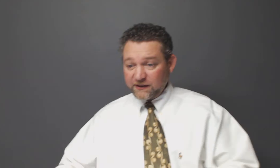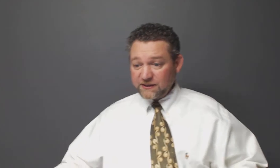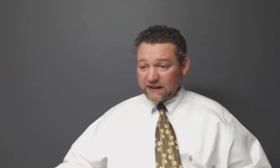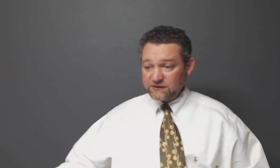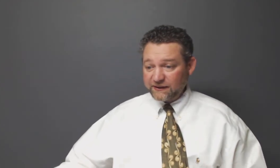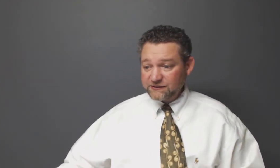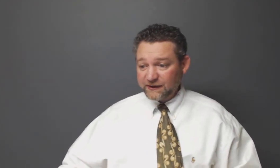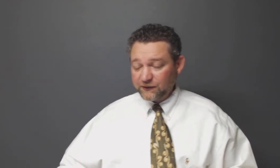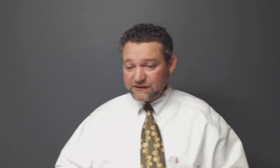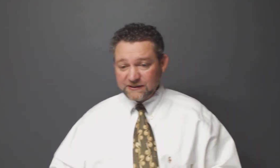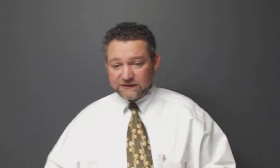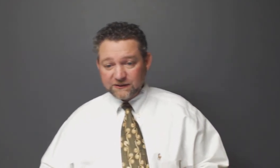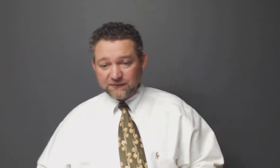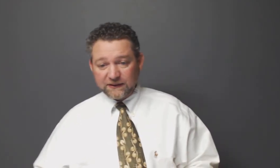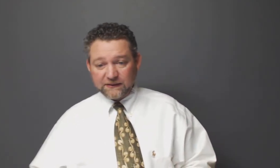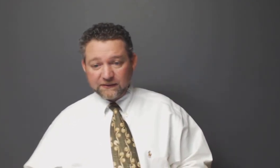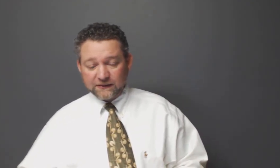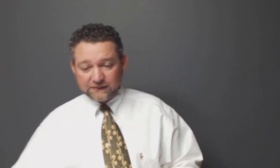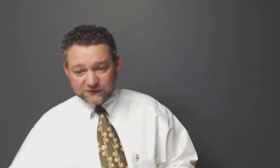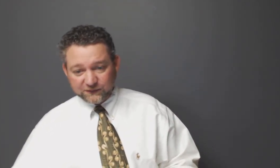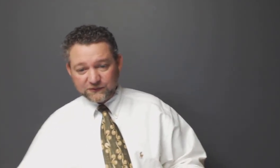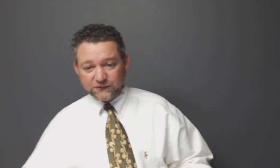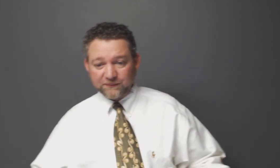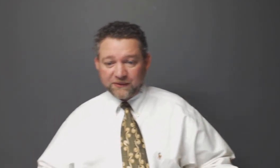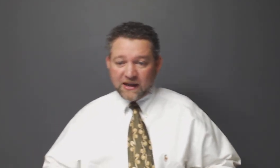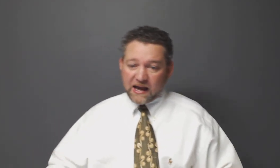unto the angel, How shall I know these things shall be?" So forth, so on.